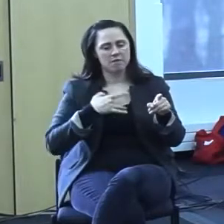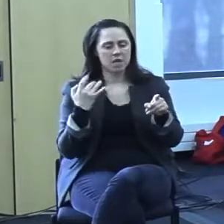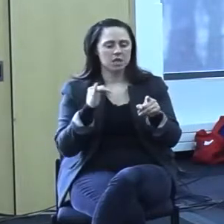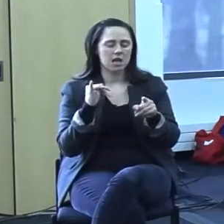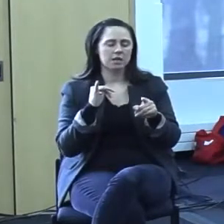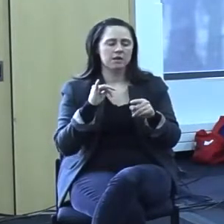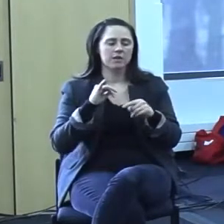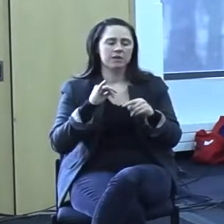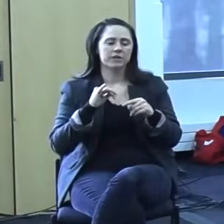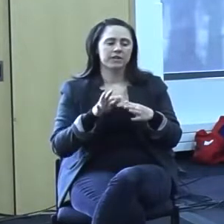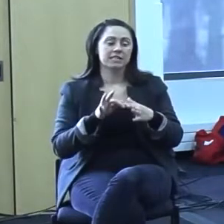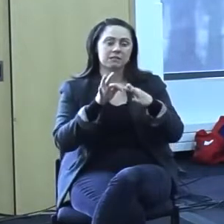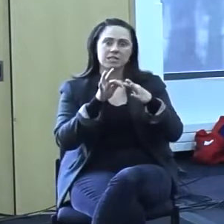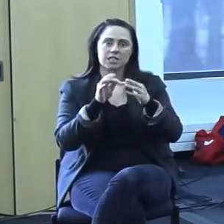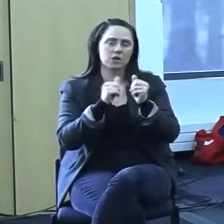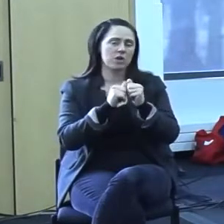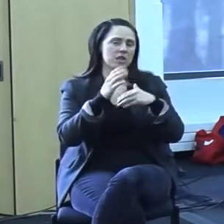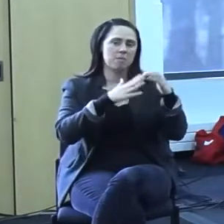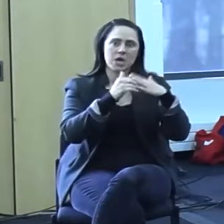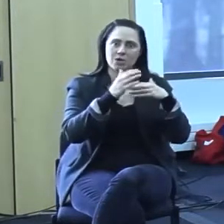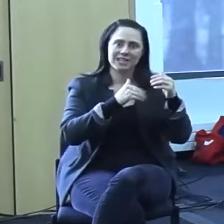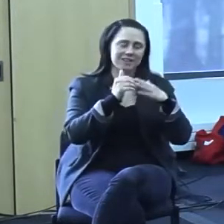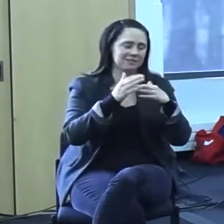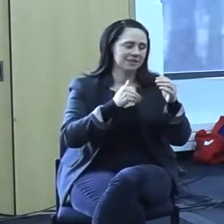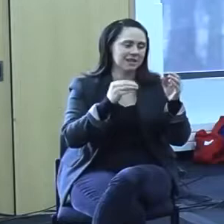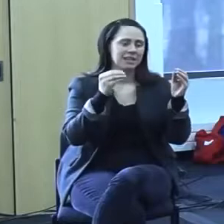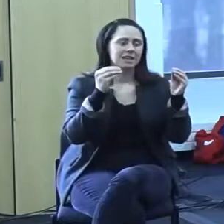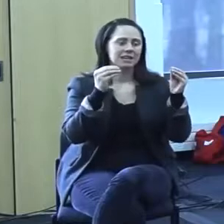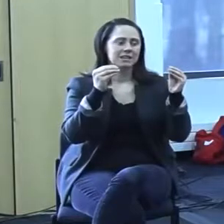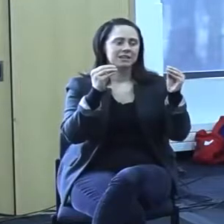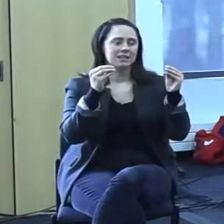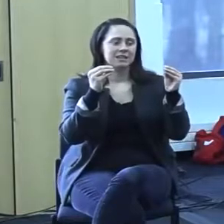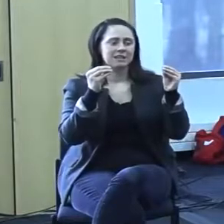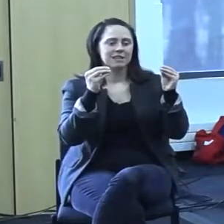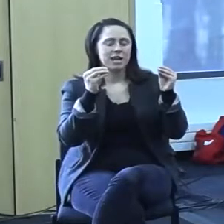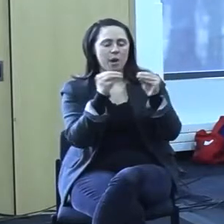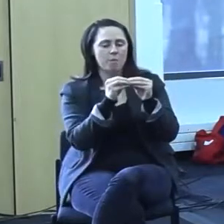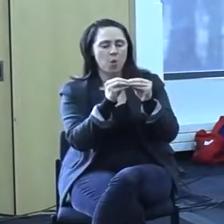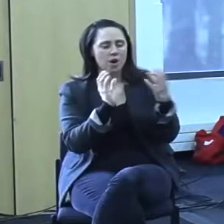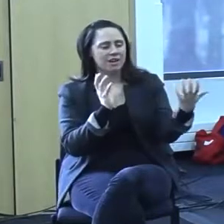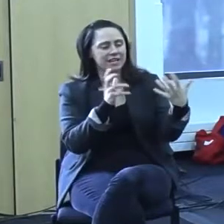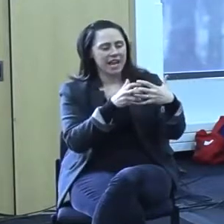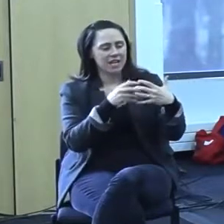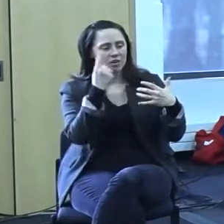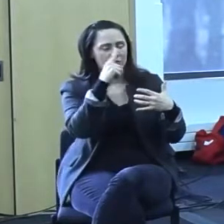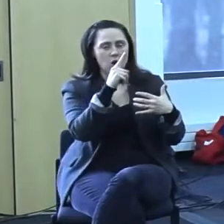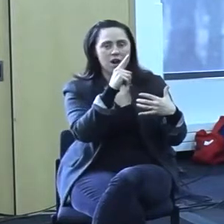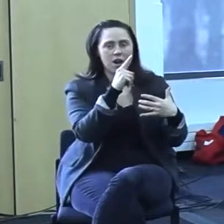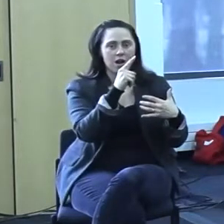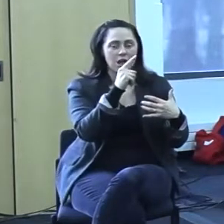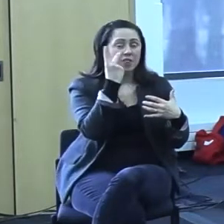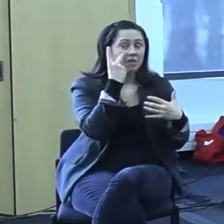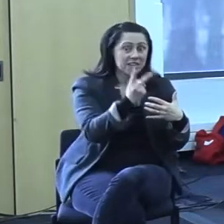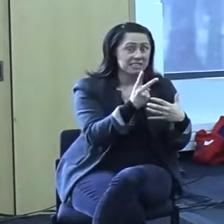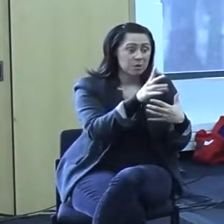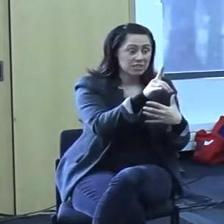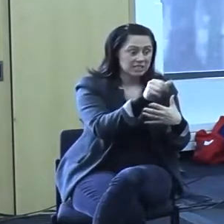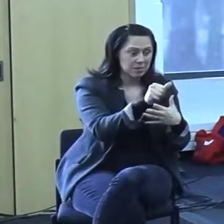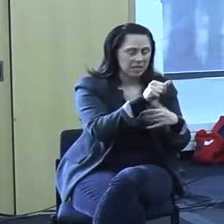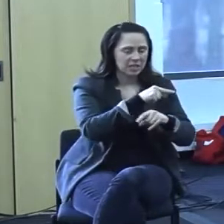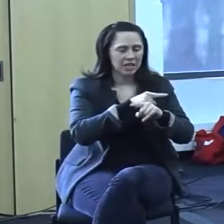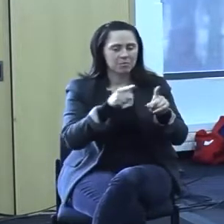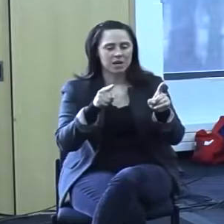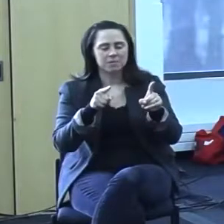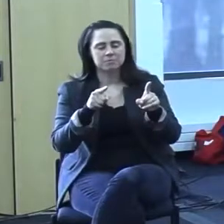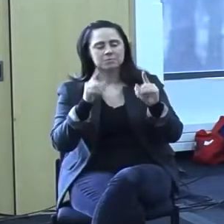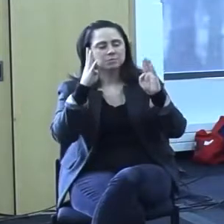when, especially like with buildings, like it's more so catered towards the visible, but not the invisible, but also like creating